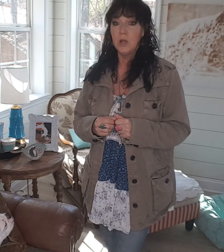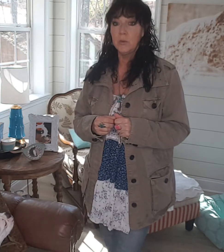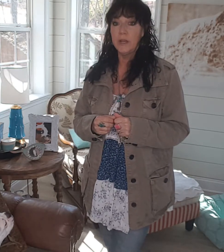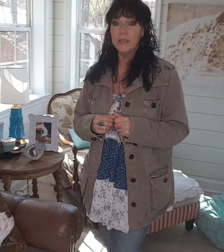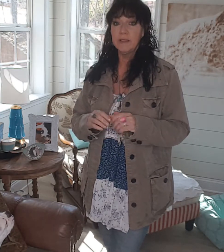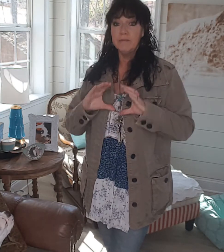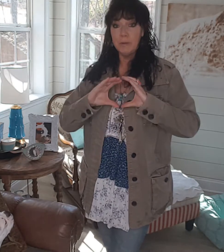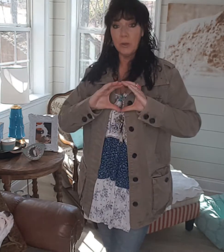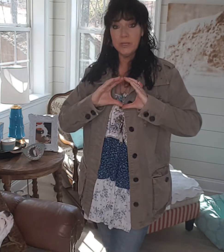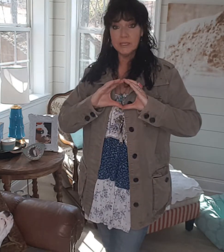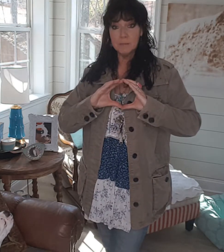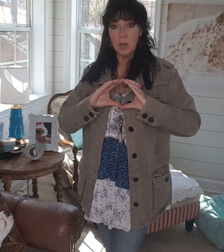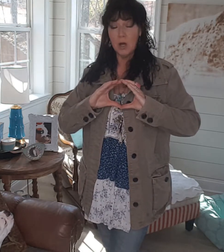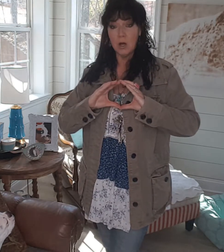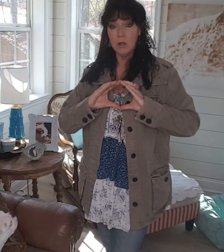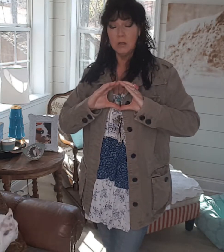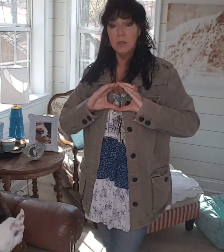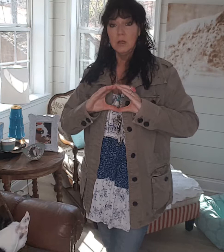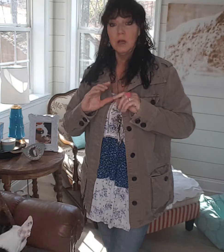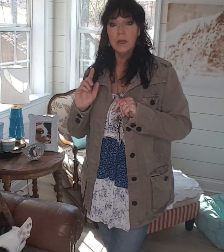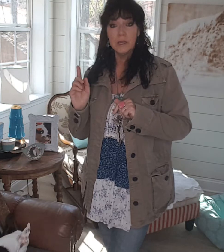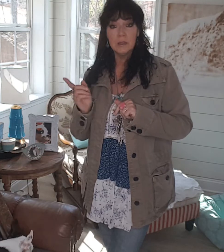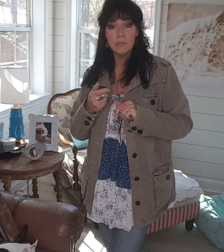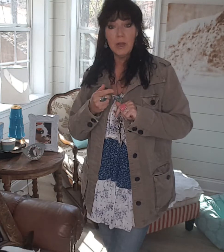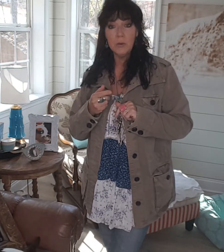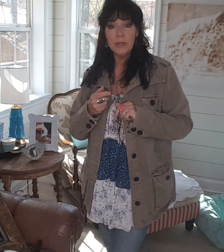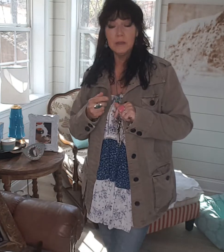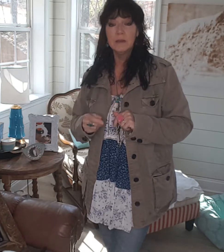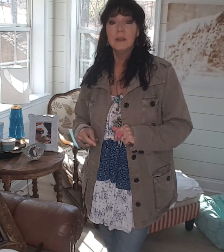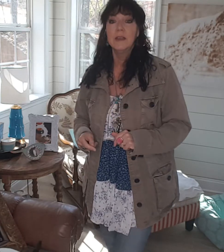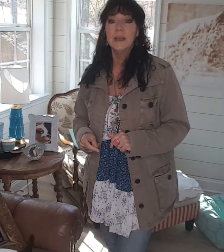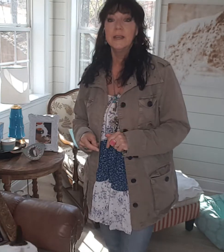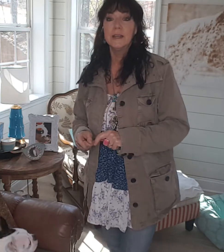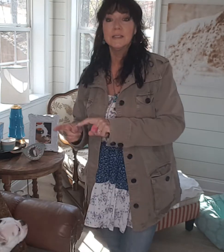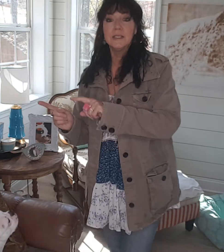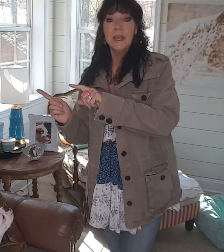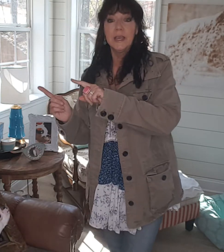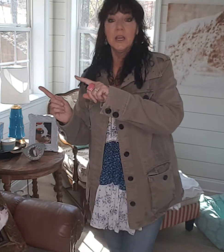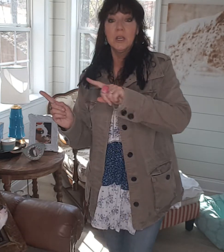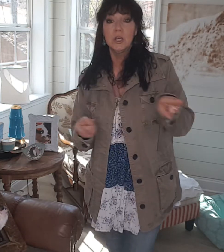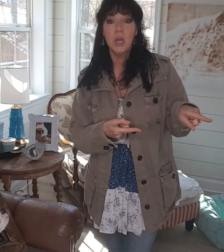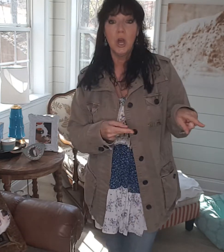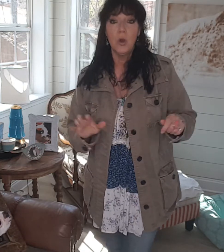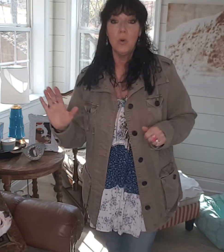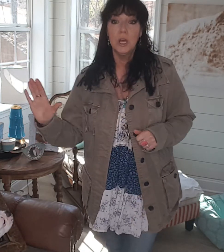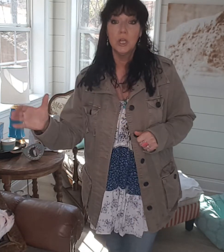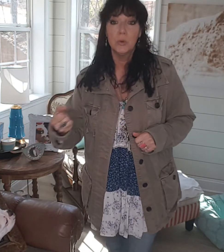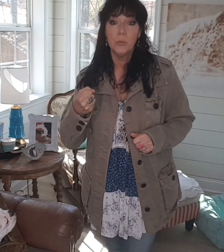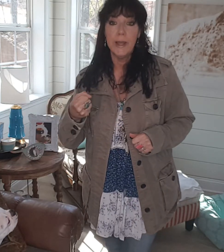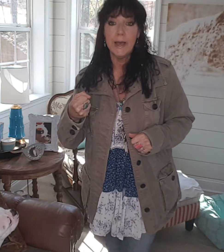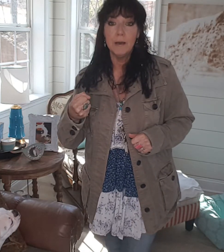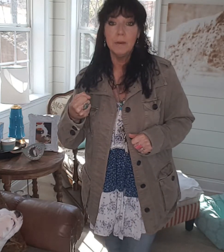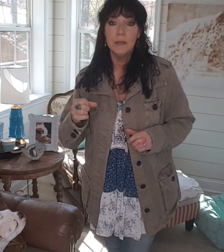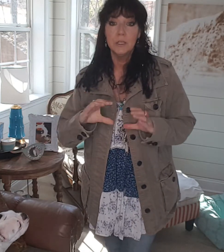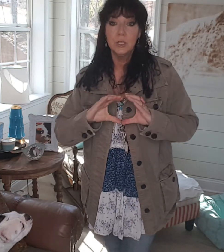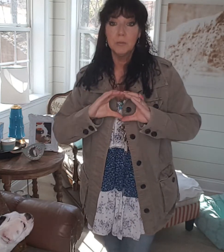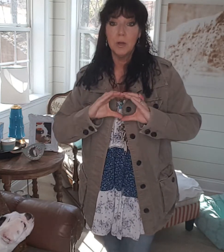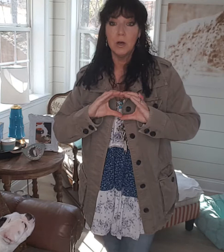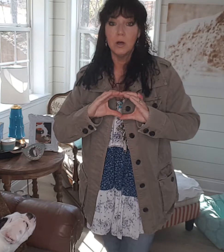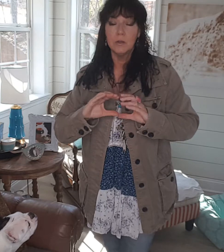when I give Bowie his ball, I can throw it and I can say, go grab your ball. This